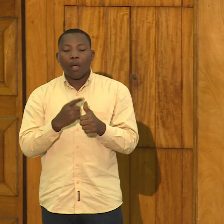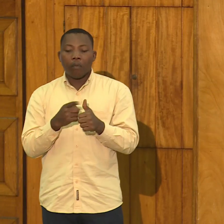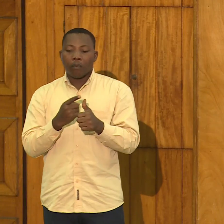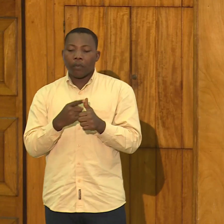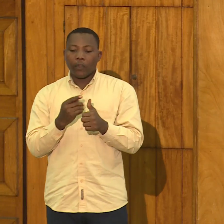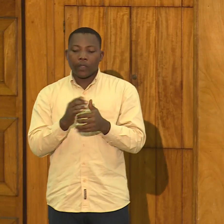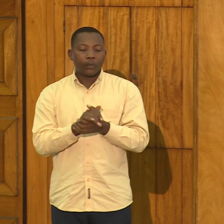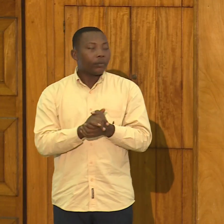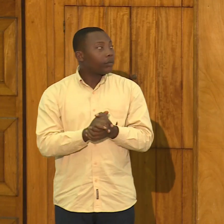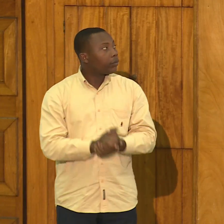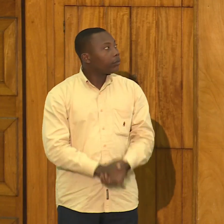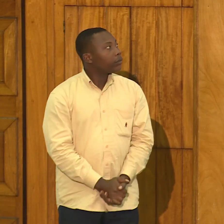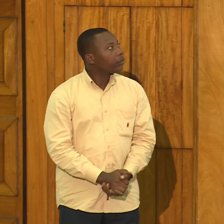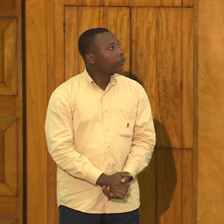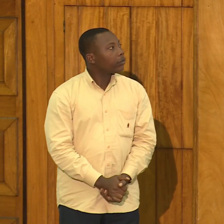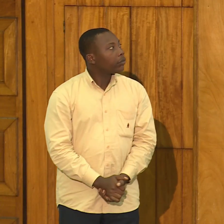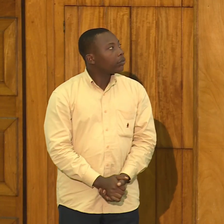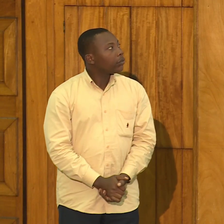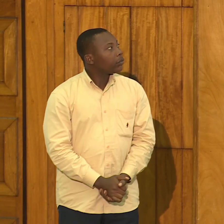First,